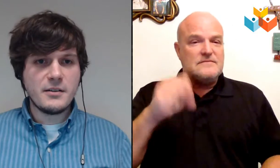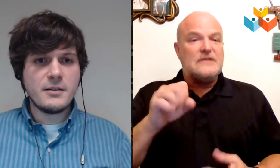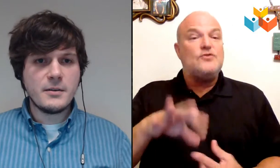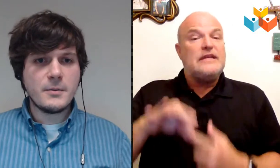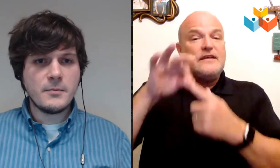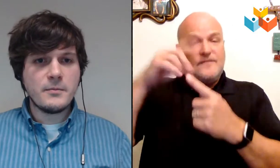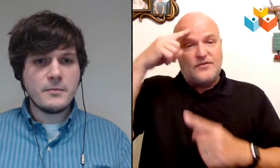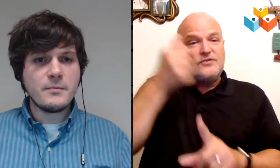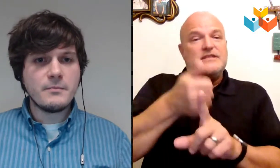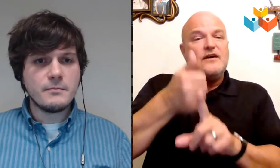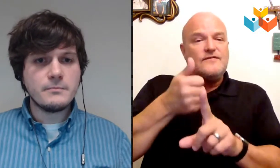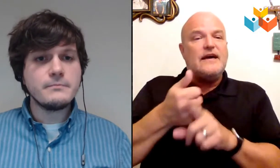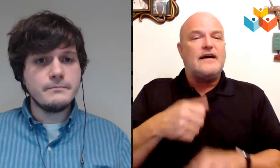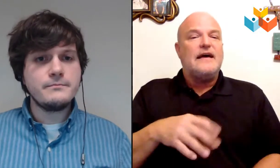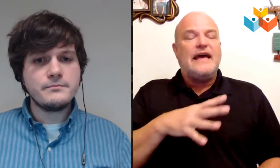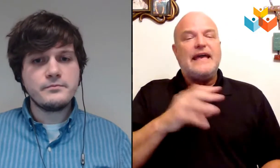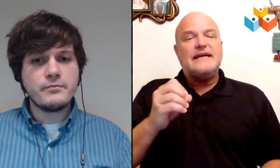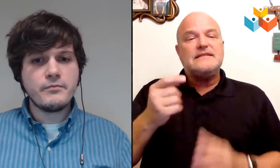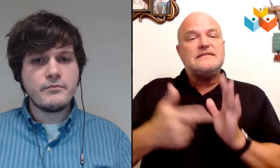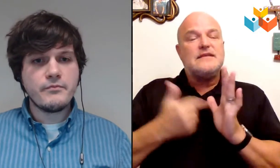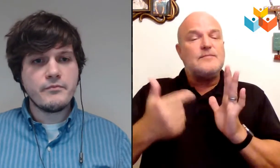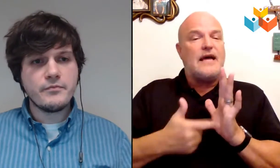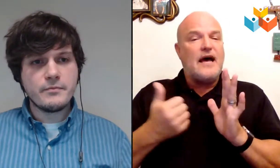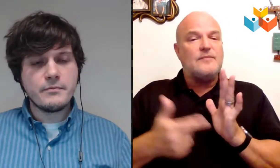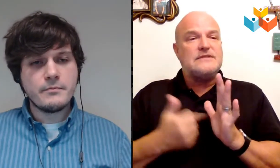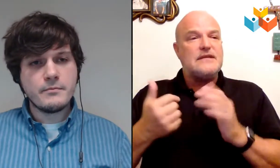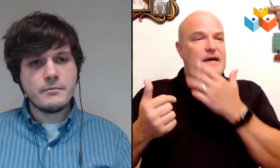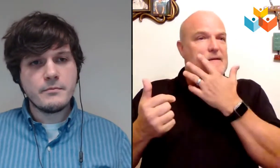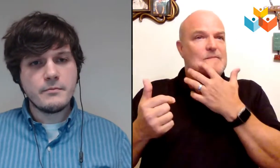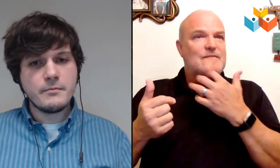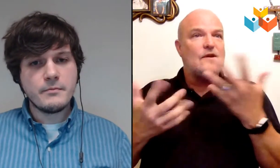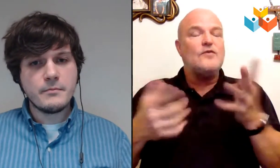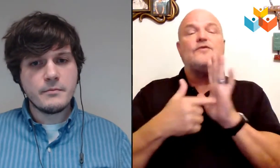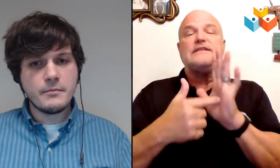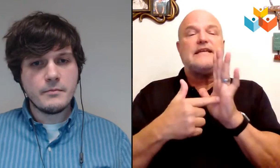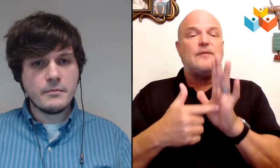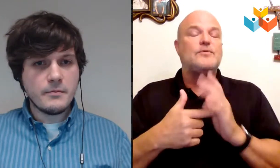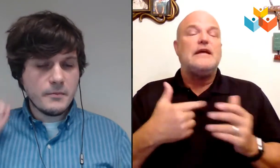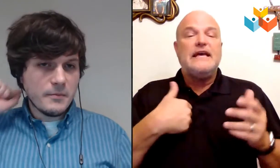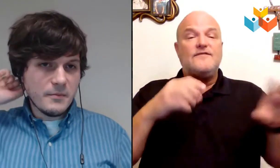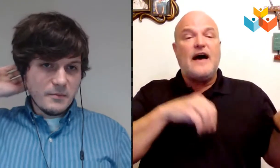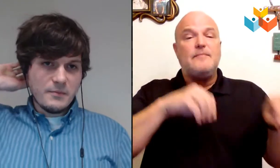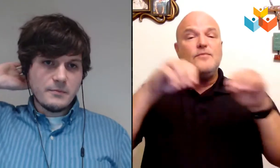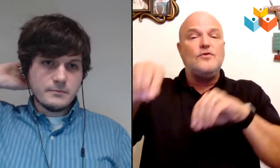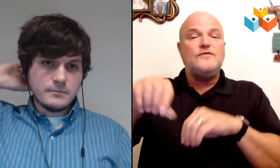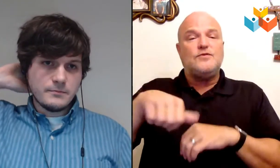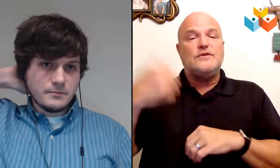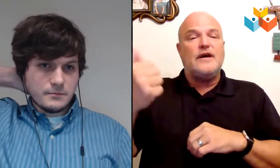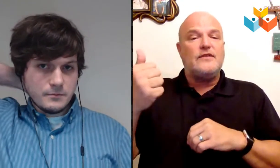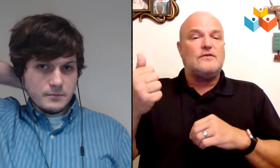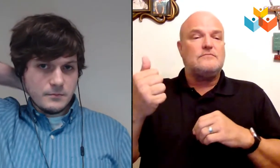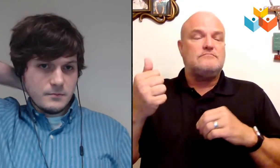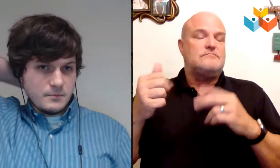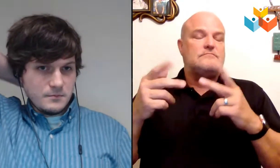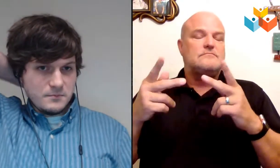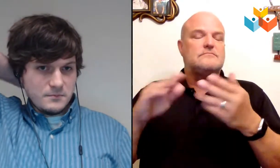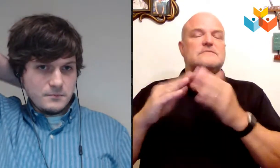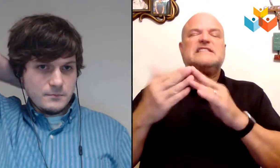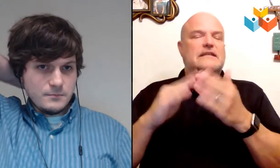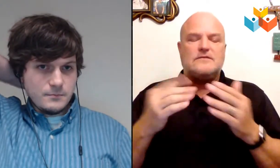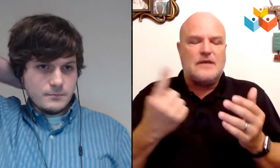unique. Unique for yourself, yeah. And sometimes, for example, if I moved to